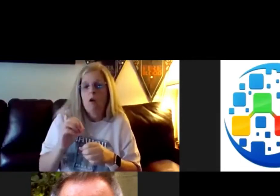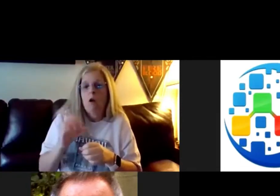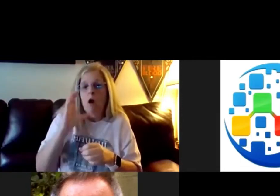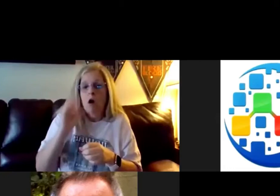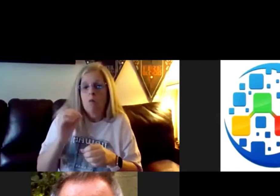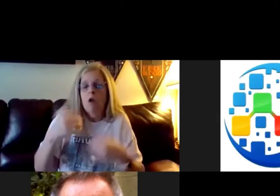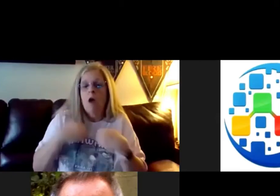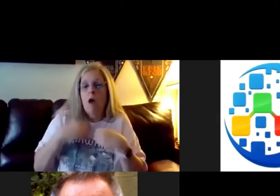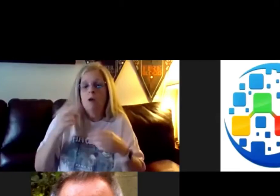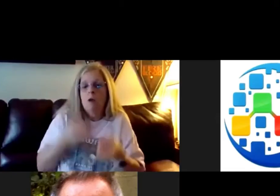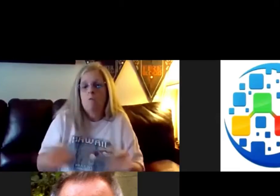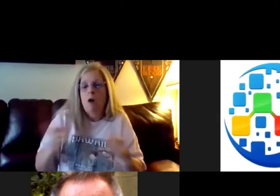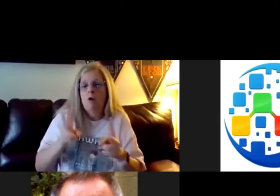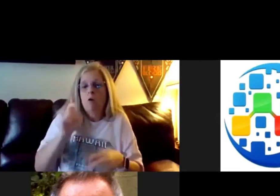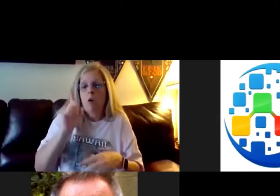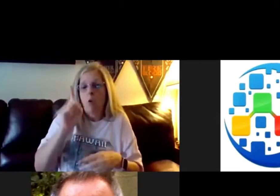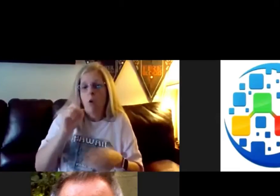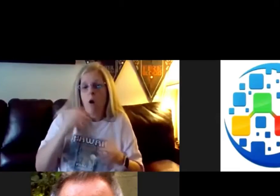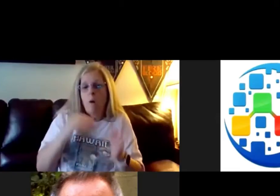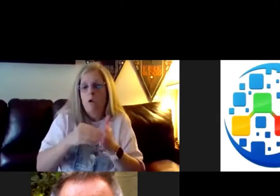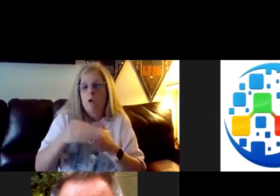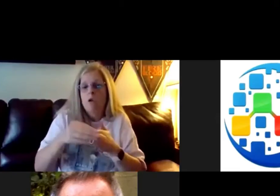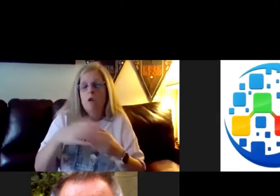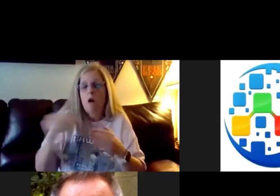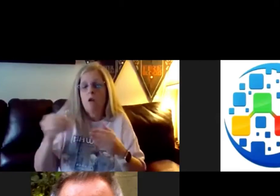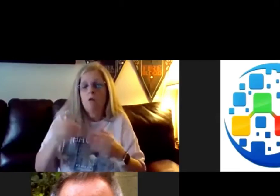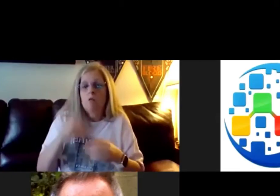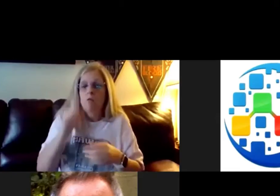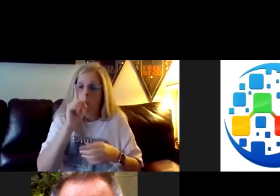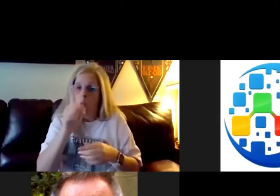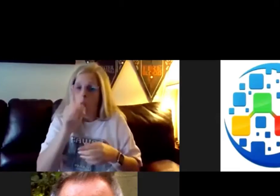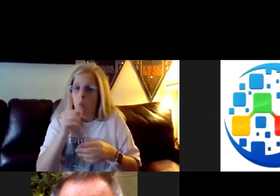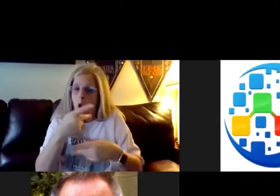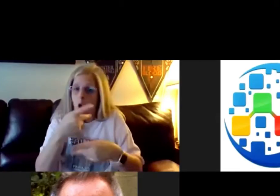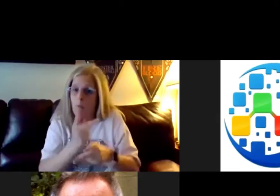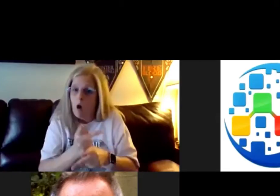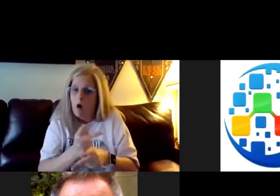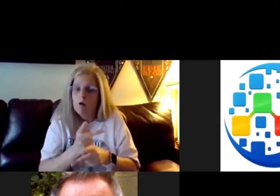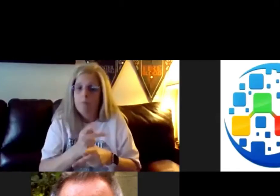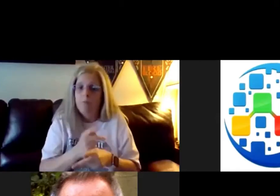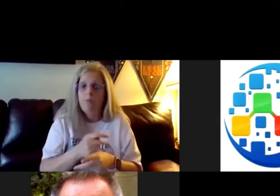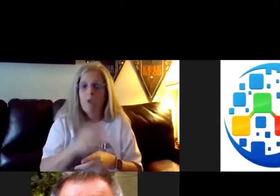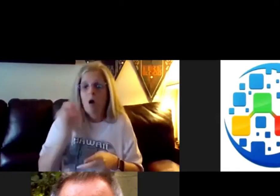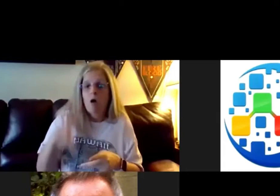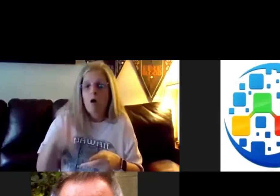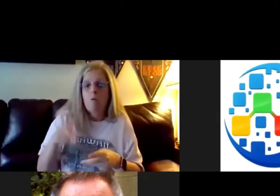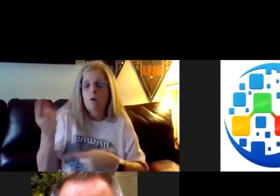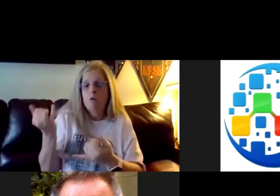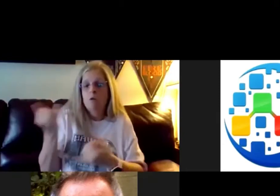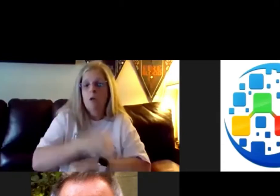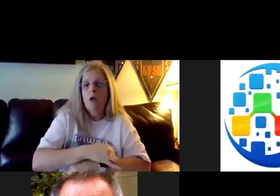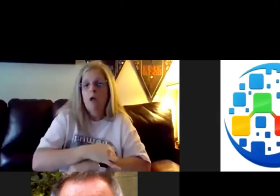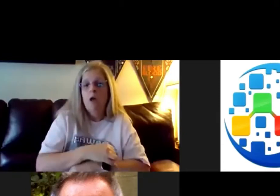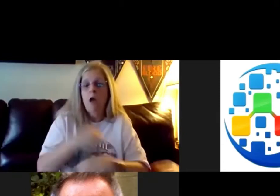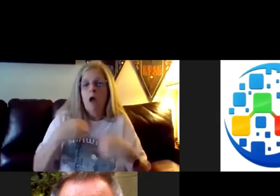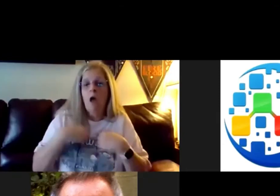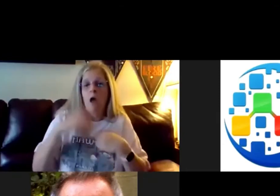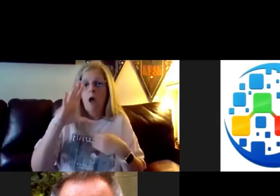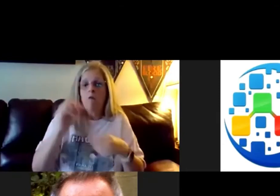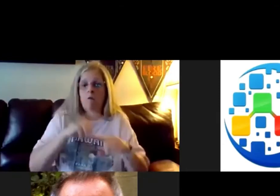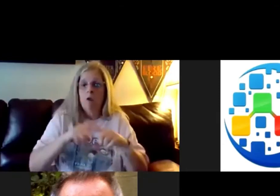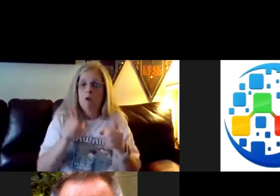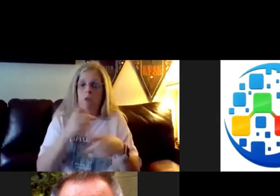of $1 billion. And again, we're talking about one product. Onpassive today has 50 different products,